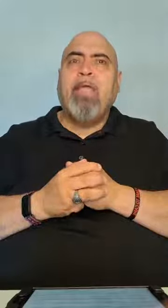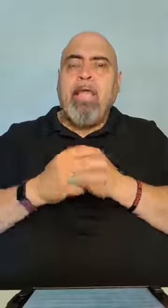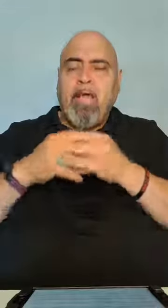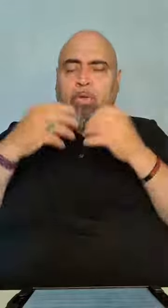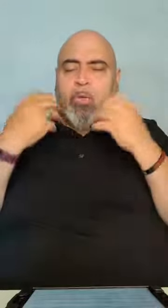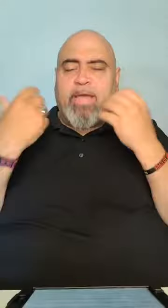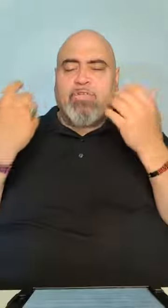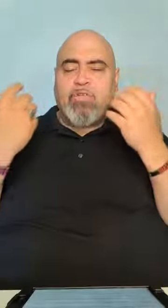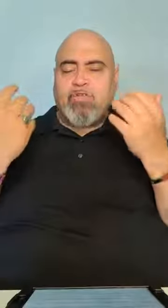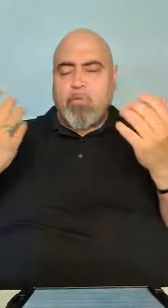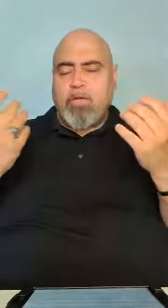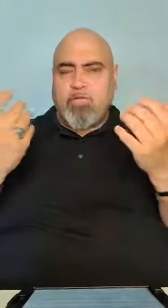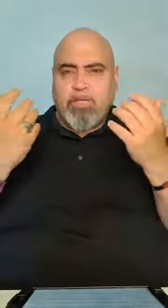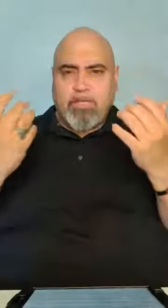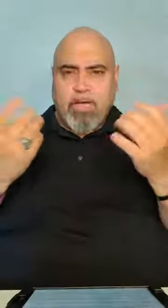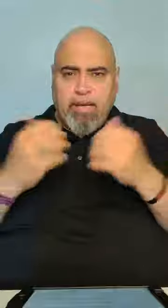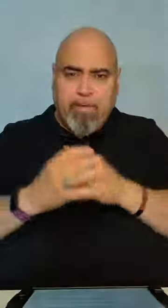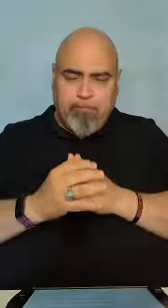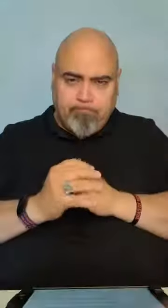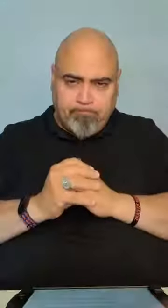And we waste so much time.